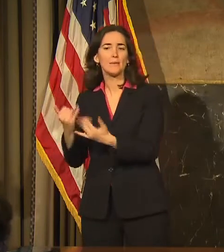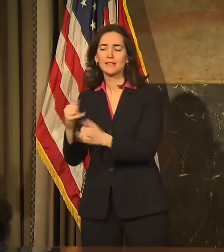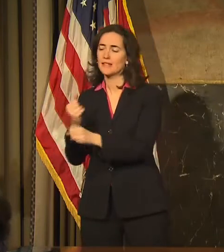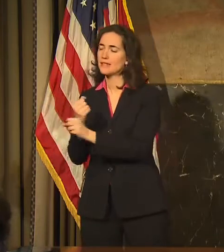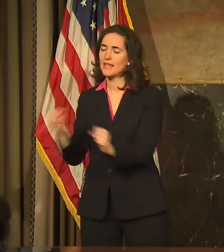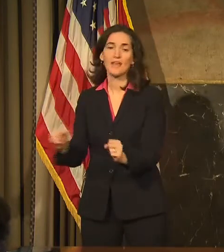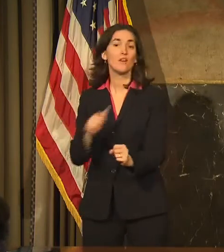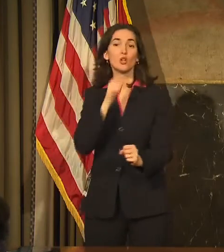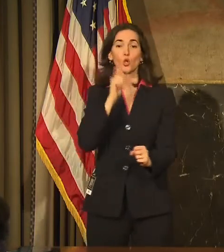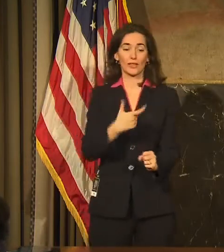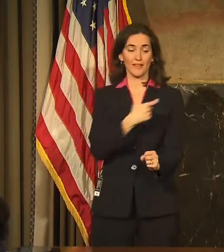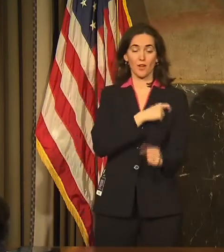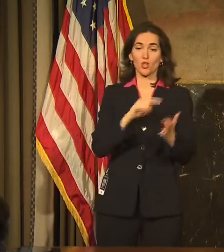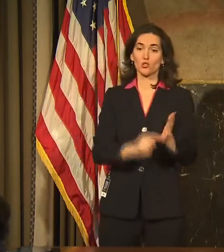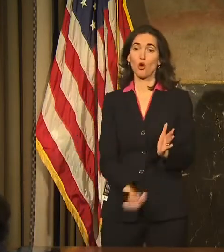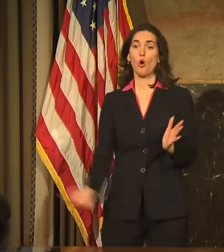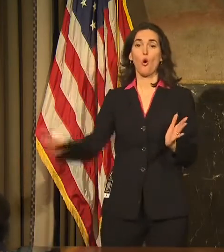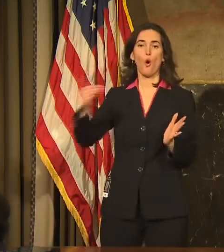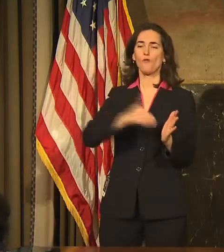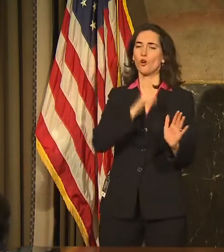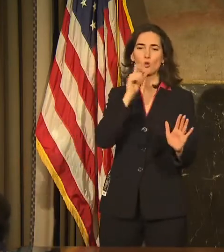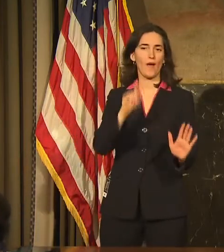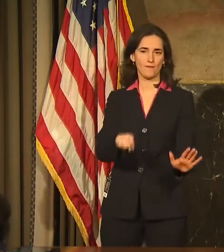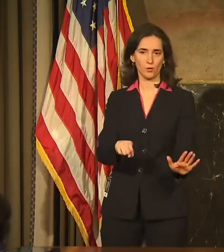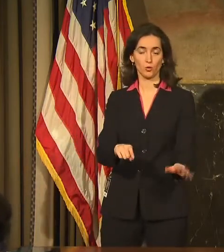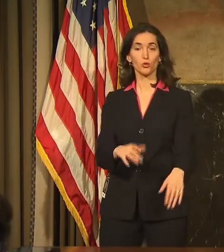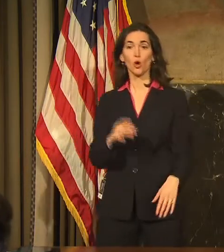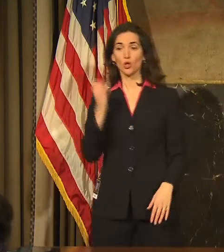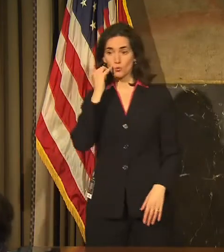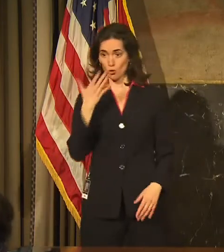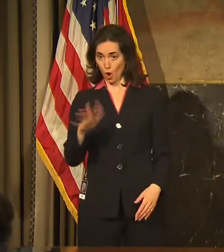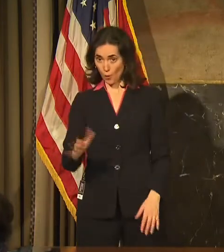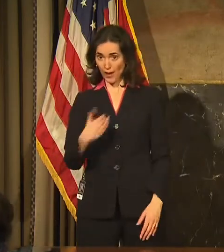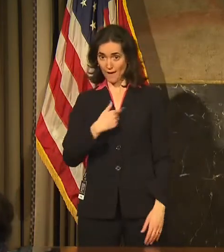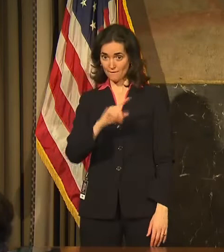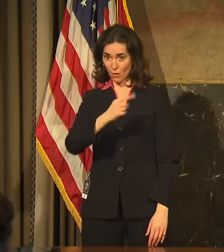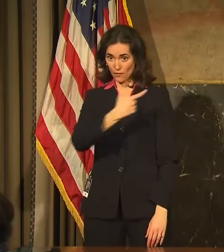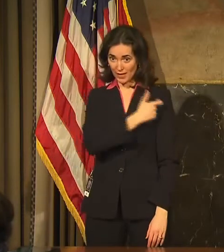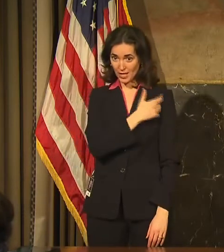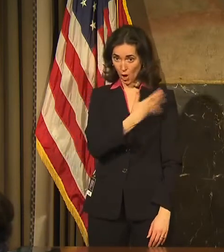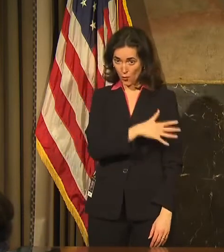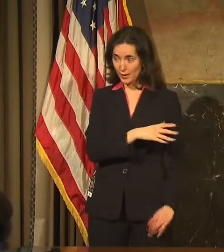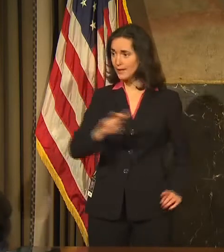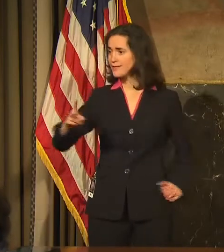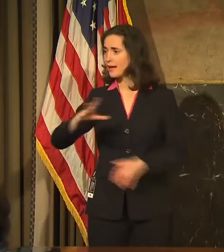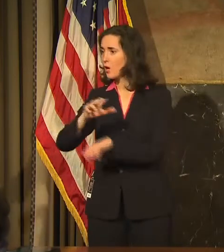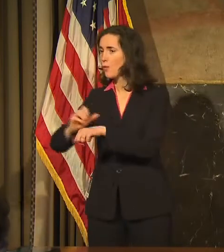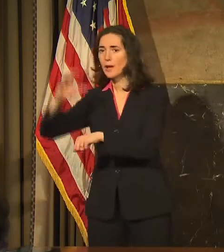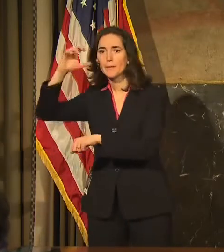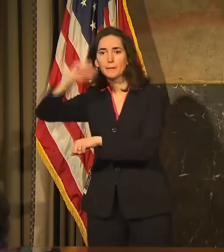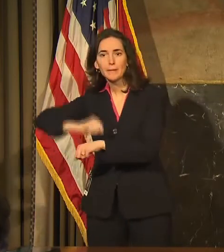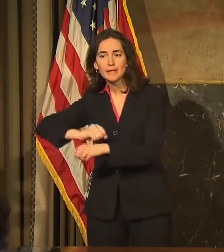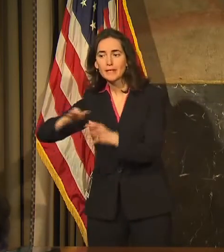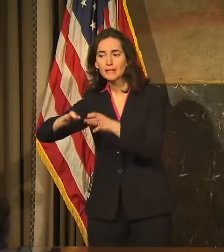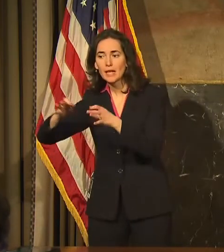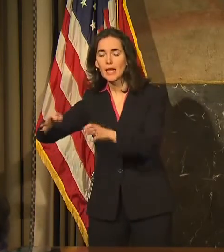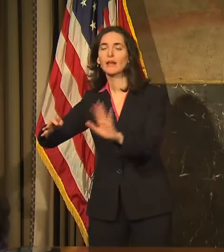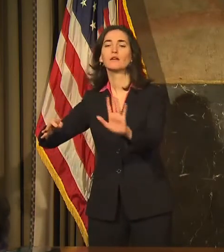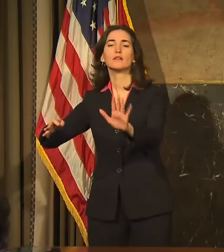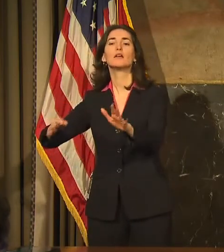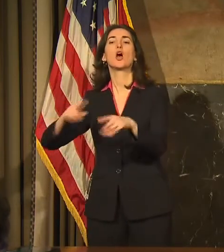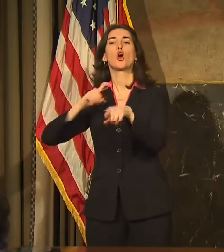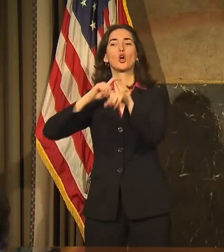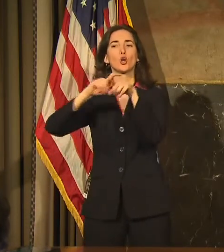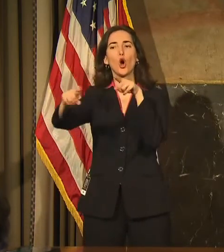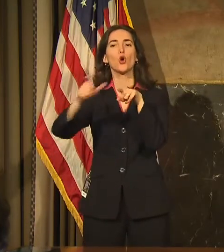to restart the vaccine series. So anyone that has a second dose appointment delayed because of this weather event, please call that